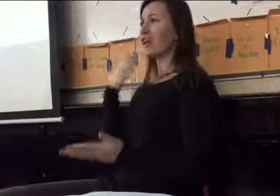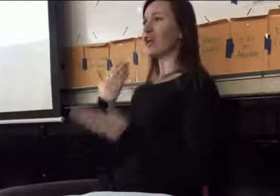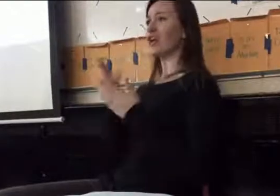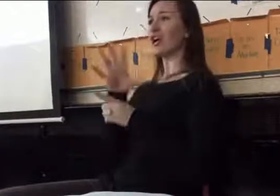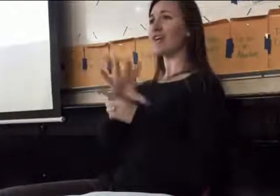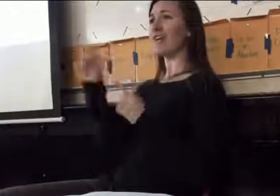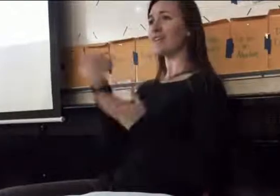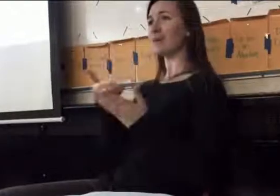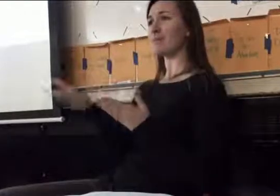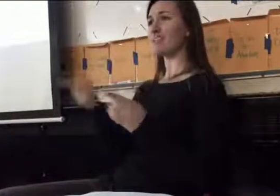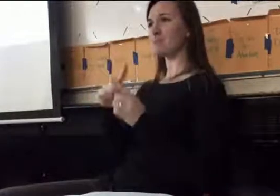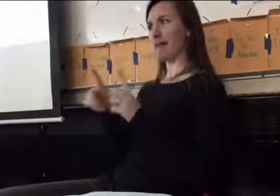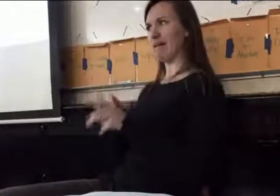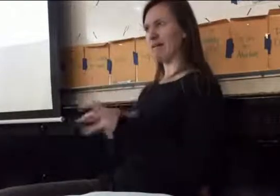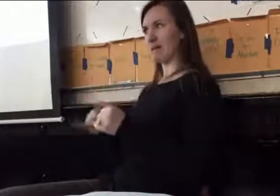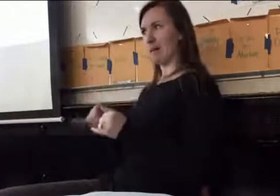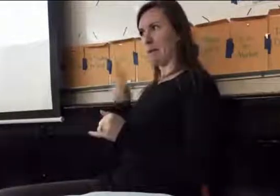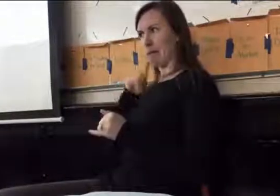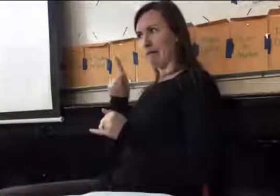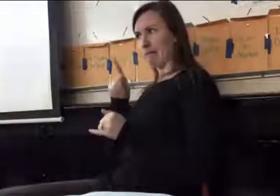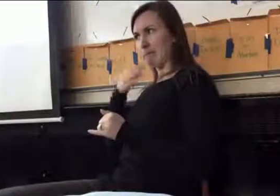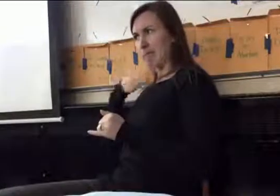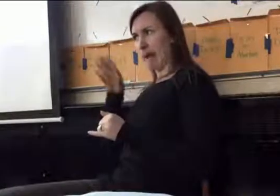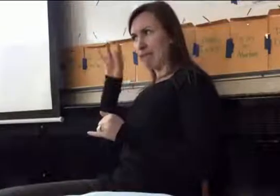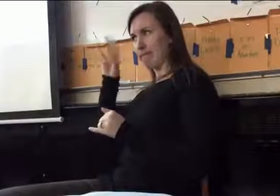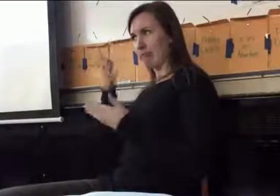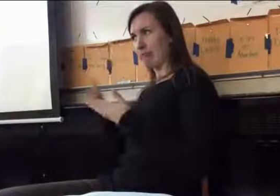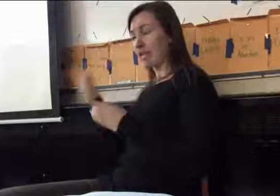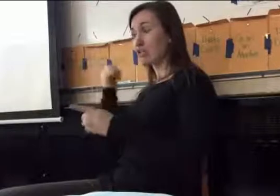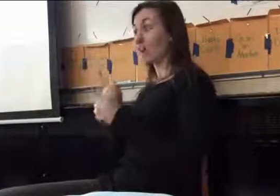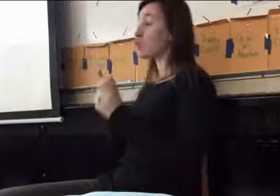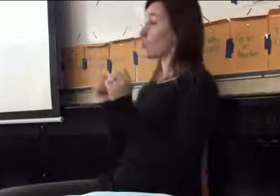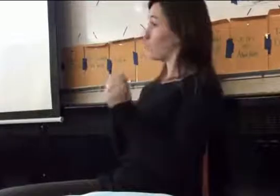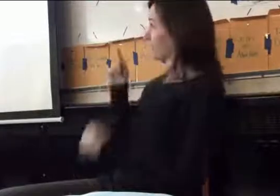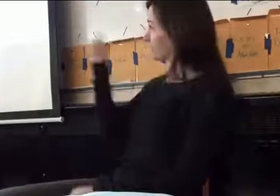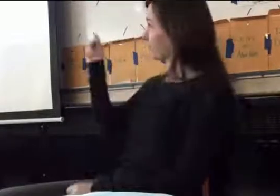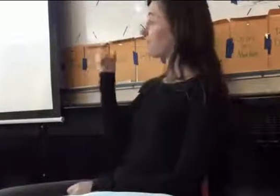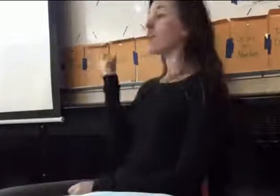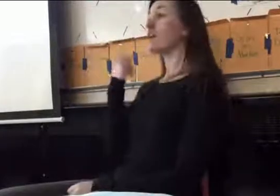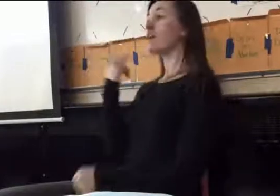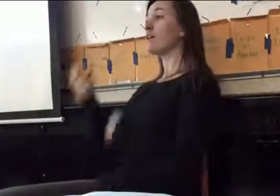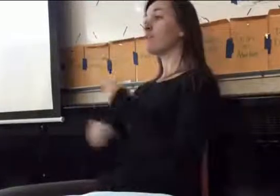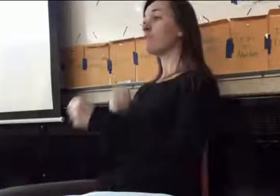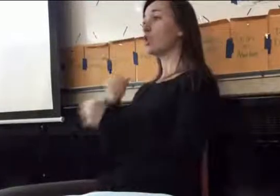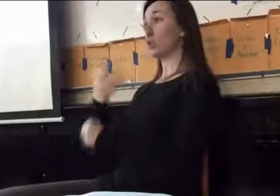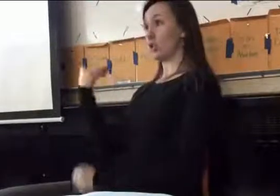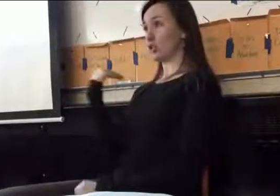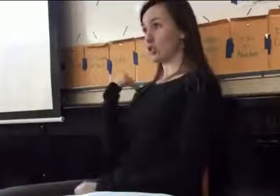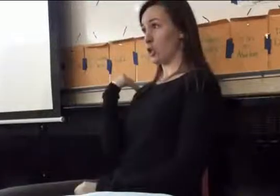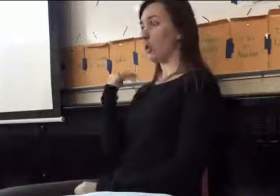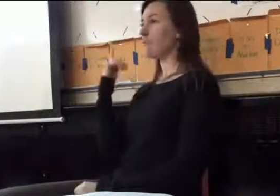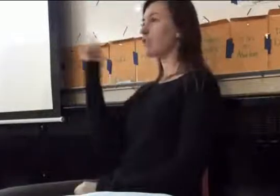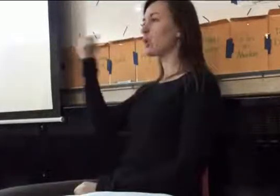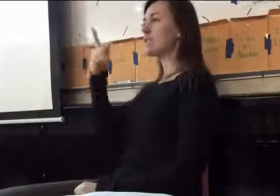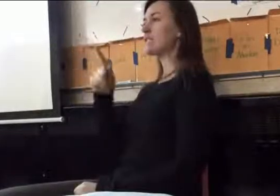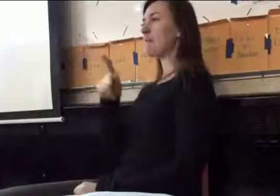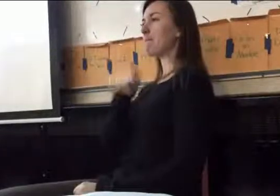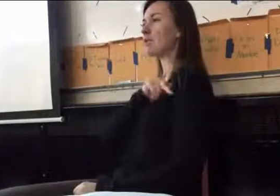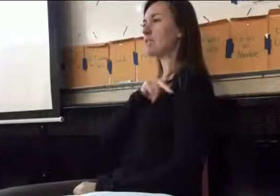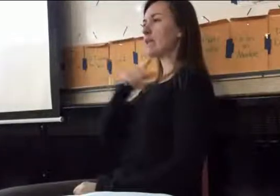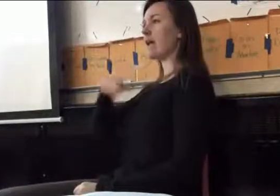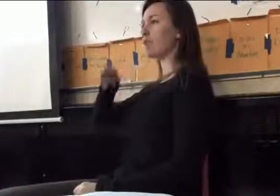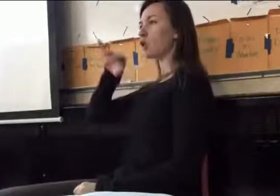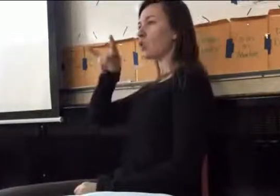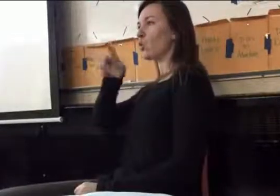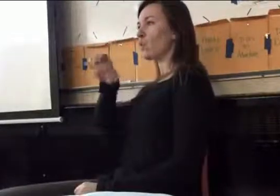awful things at the same time. So, for example, with Mark Zuckerberg, a couple years ago, there were these personality quizzes, and they're